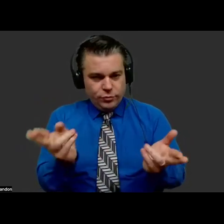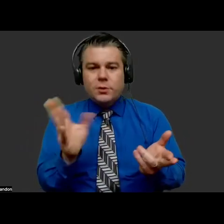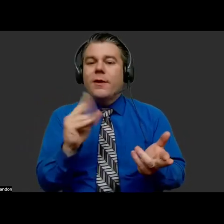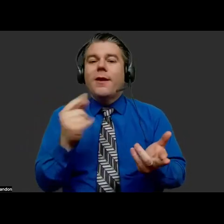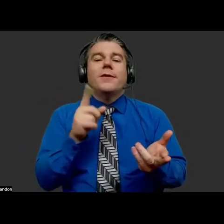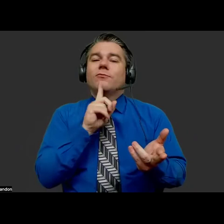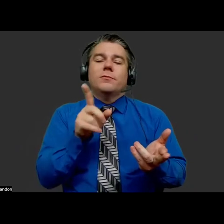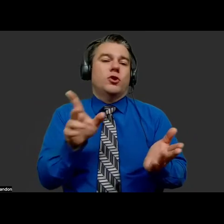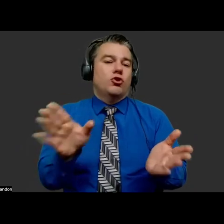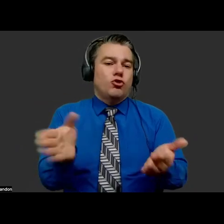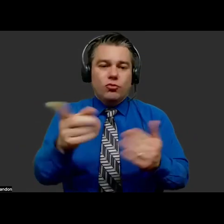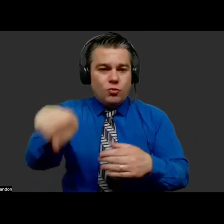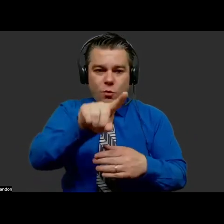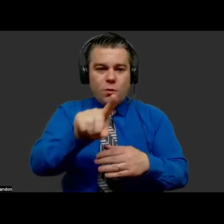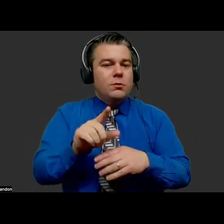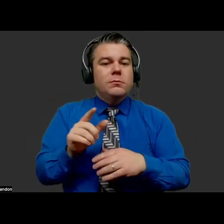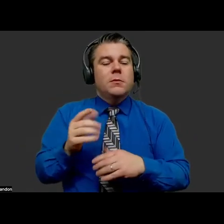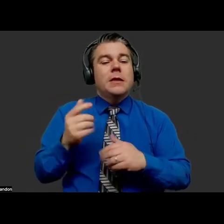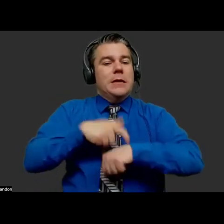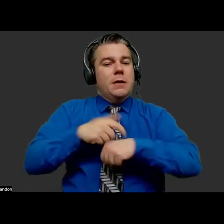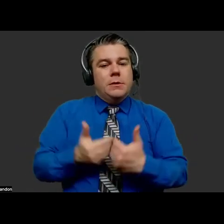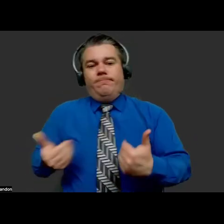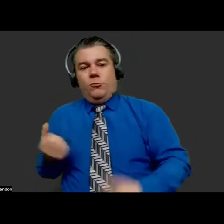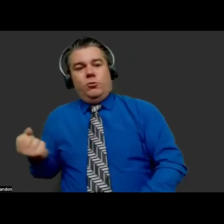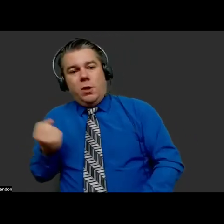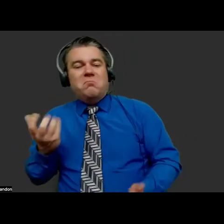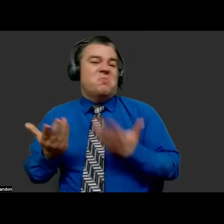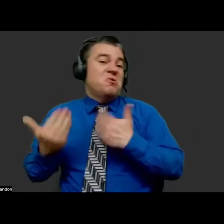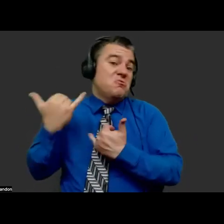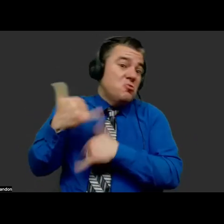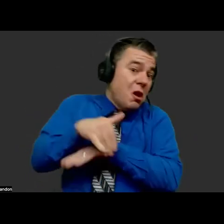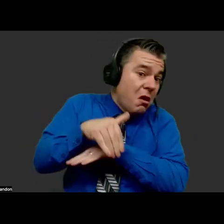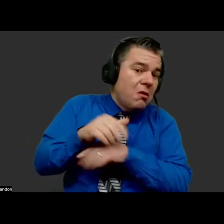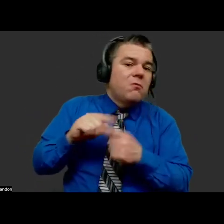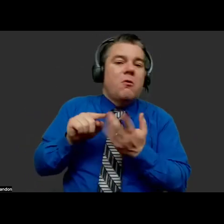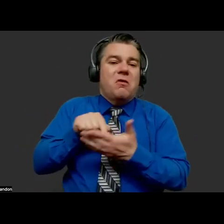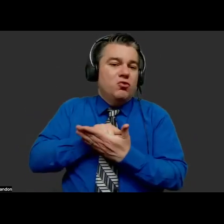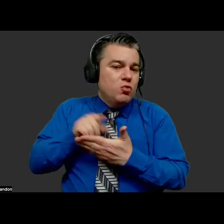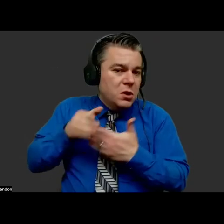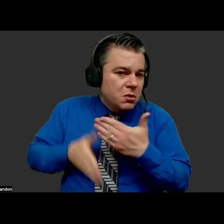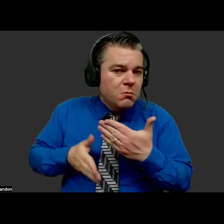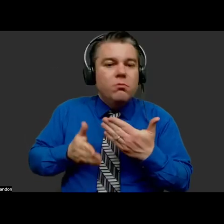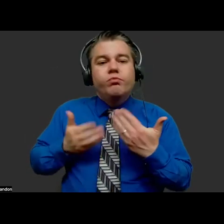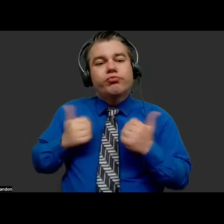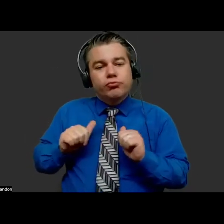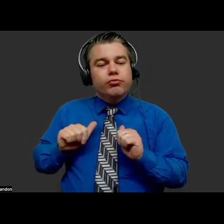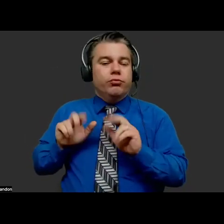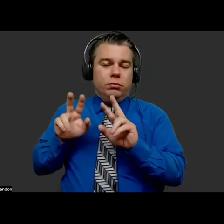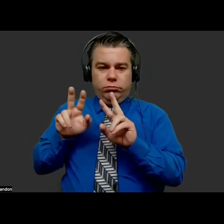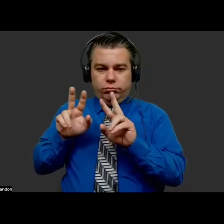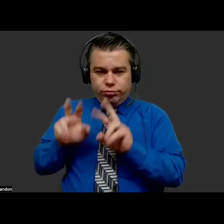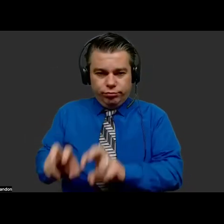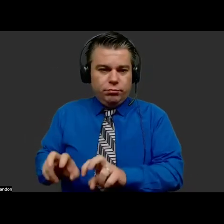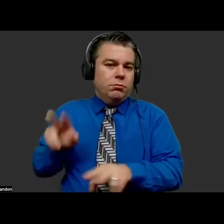encourage you to like set aside a time, maybe this evening or maybe this weekend, to just kind of go through and look at all